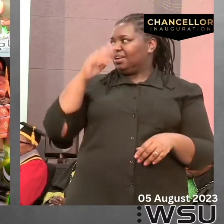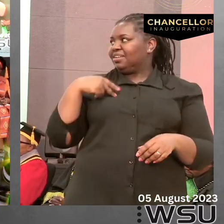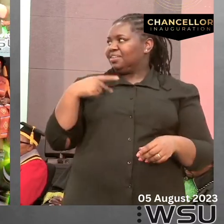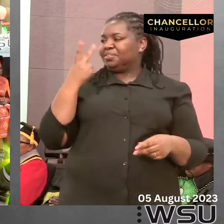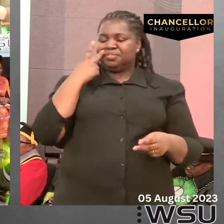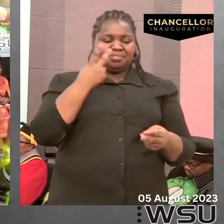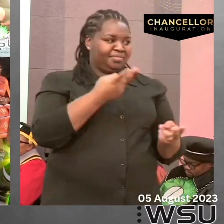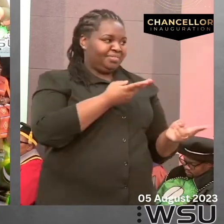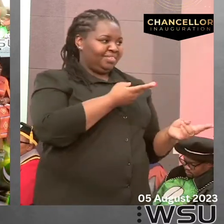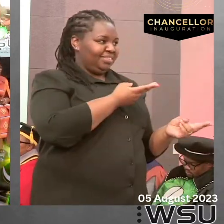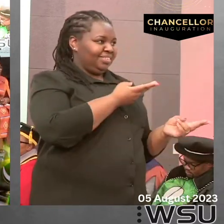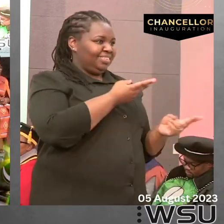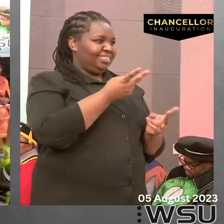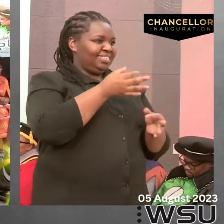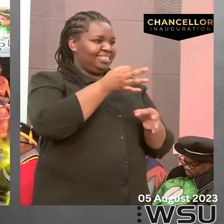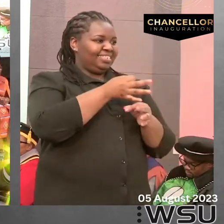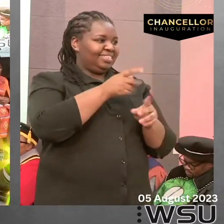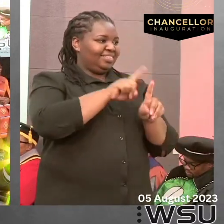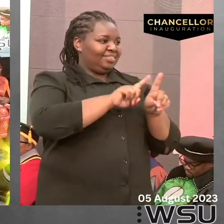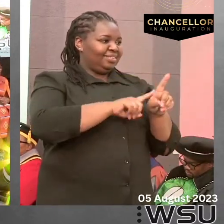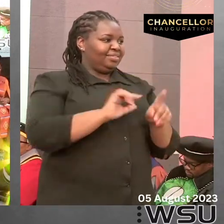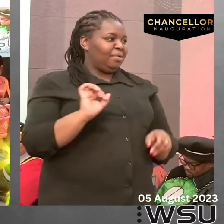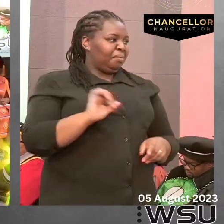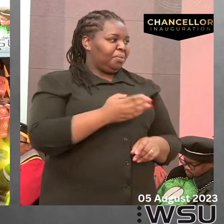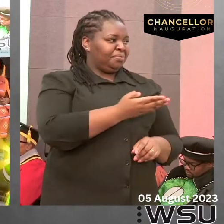see Udadua Bapo,